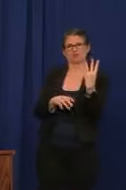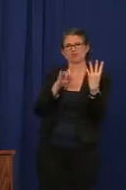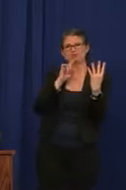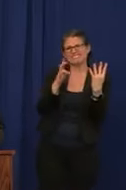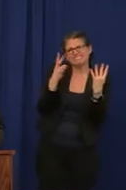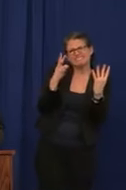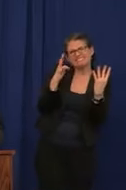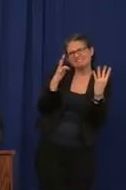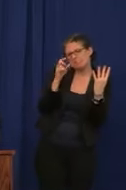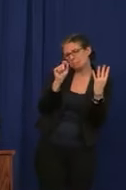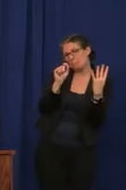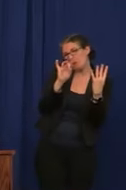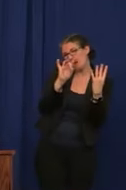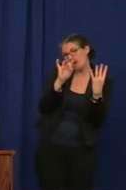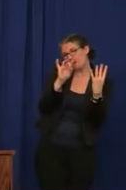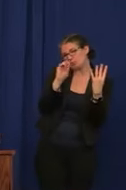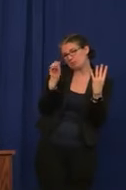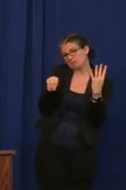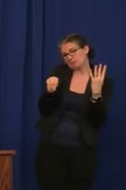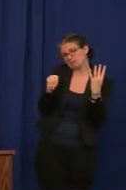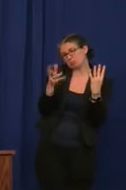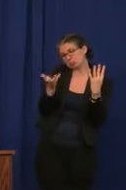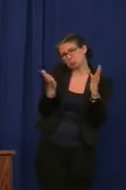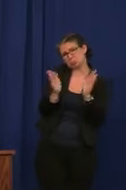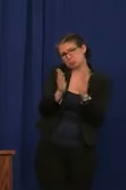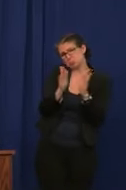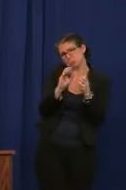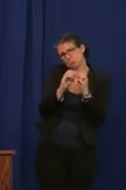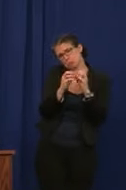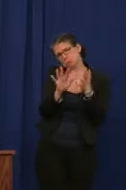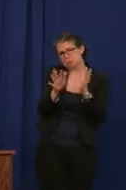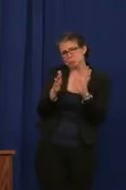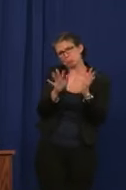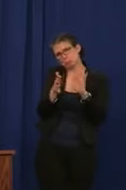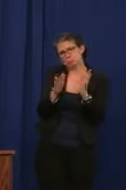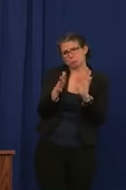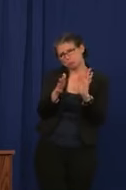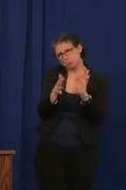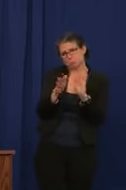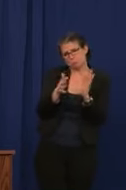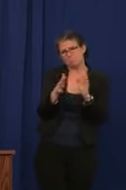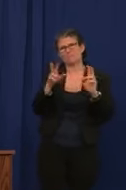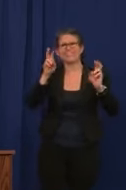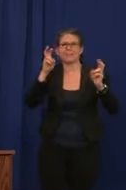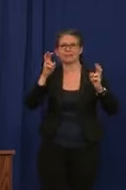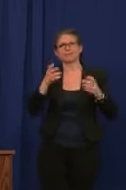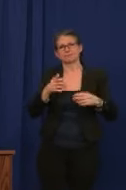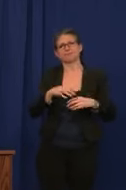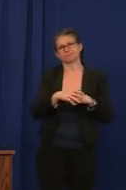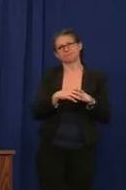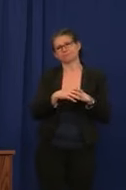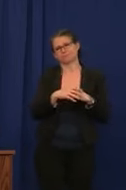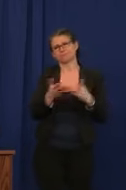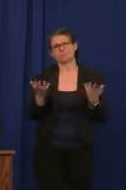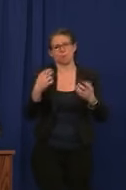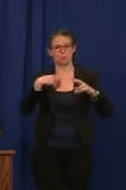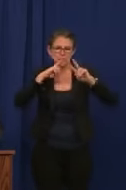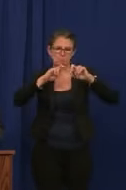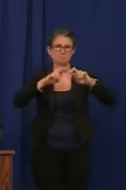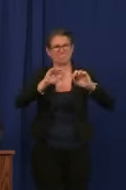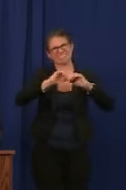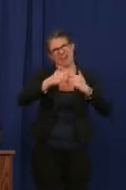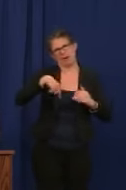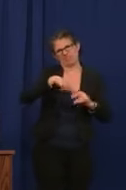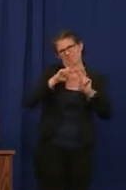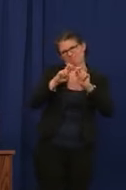17.8% or so. So that's kind of the fraction of what we're looking at related to long-term care facilities. Now, with respect